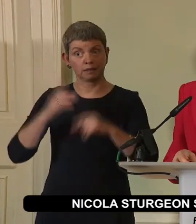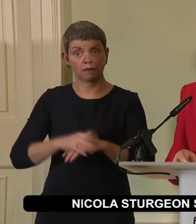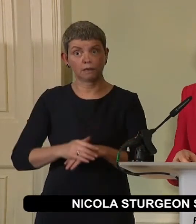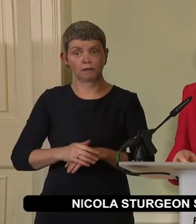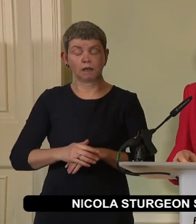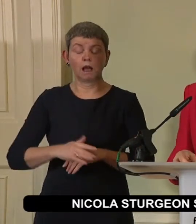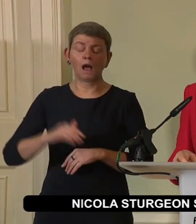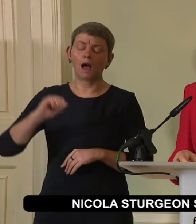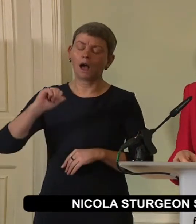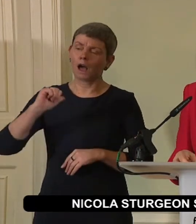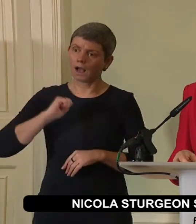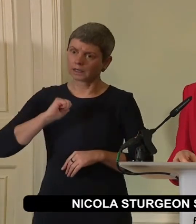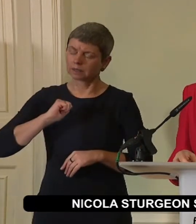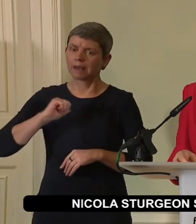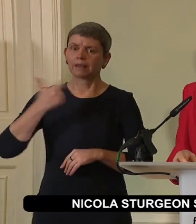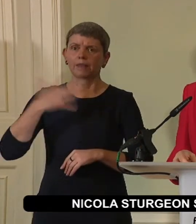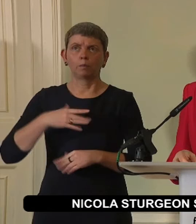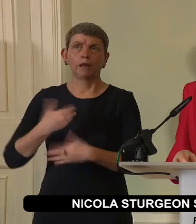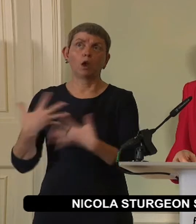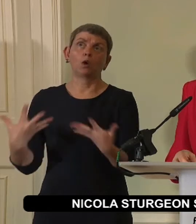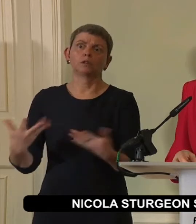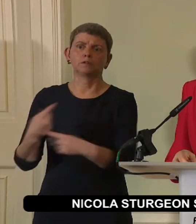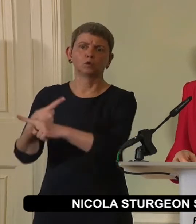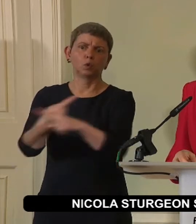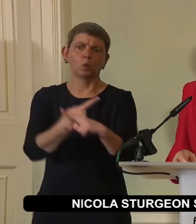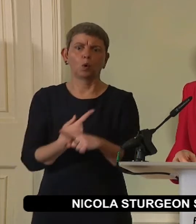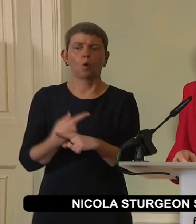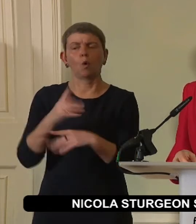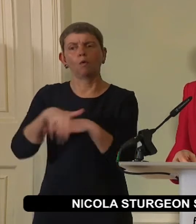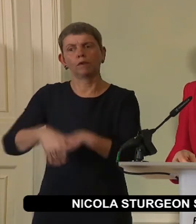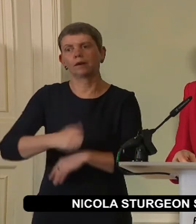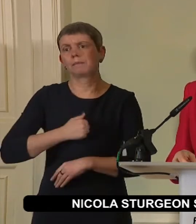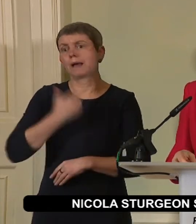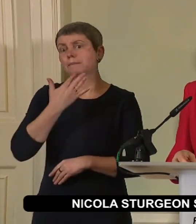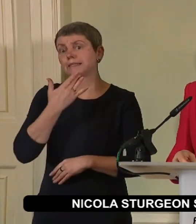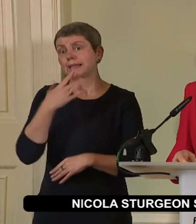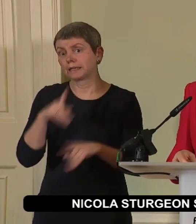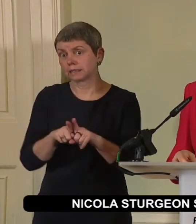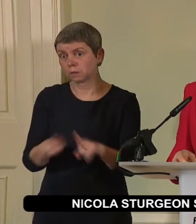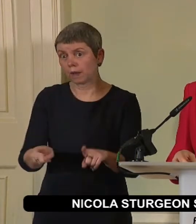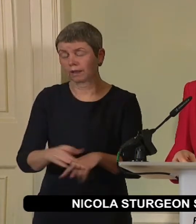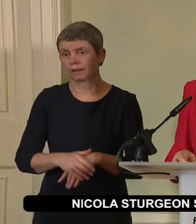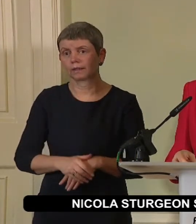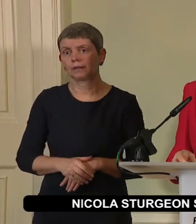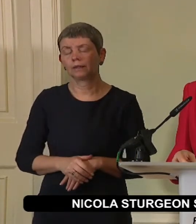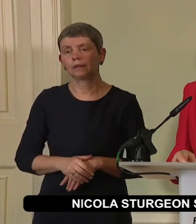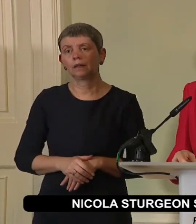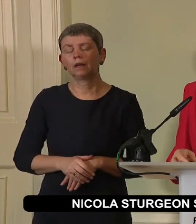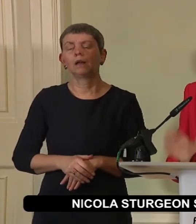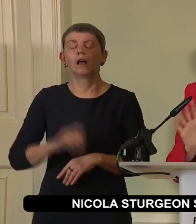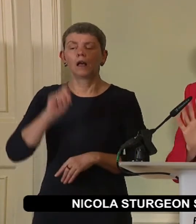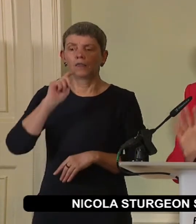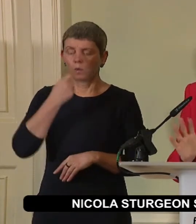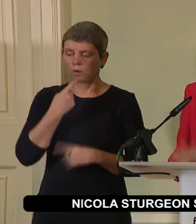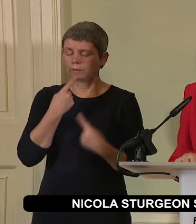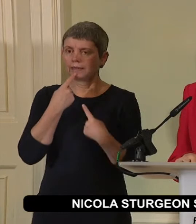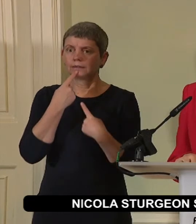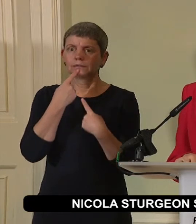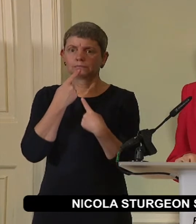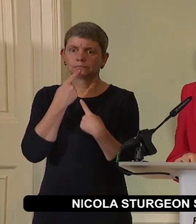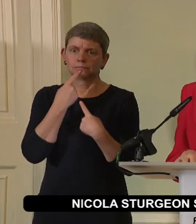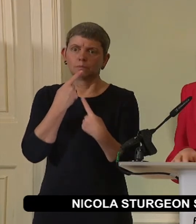of commentary on my mistakes as well. I will have more to say before I demit office, but allow me some